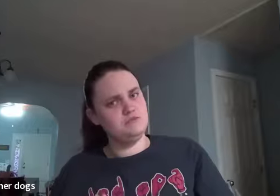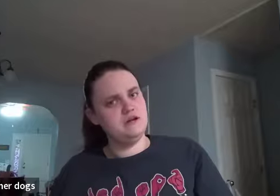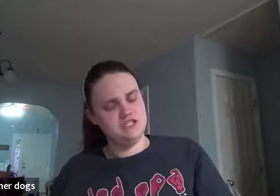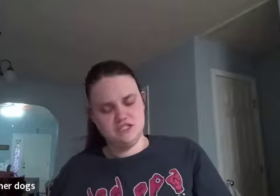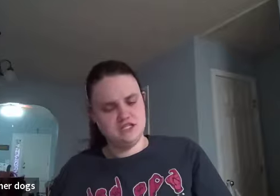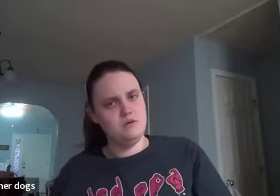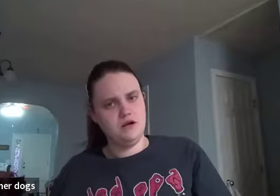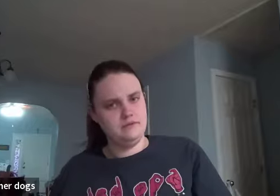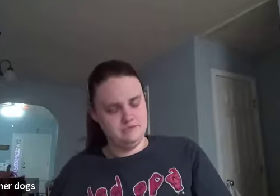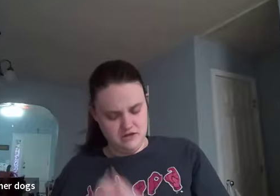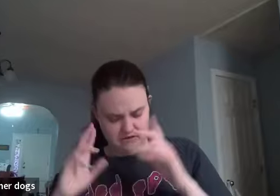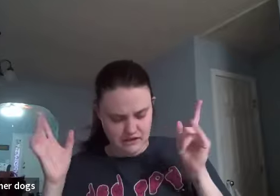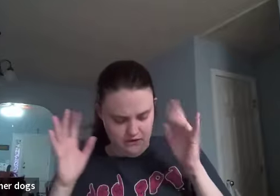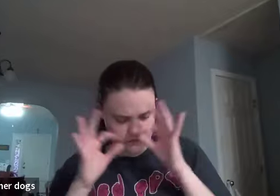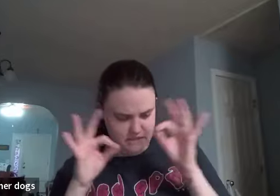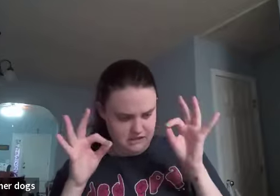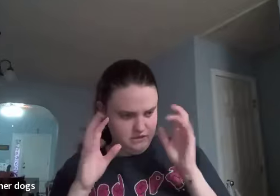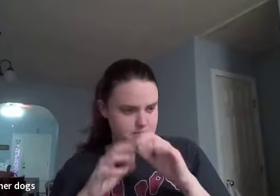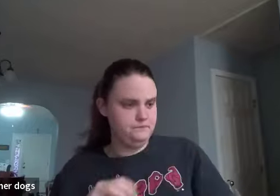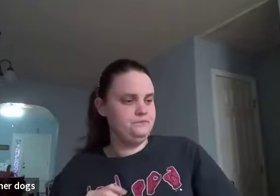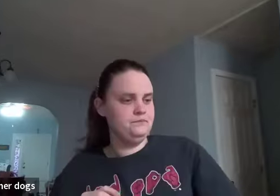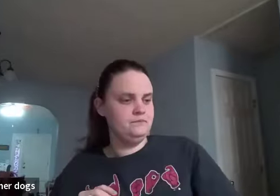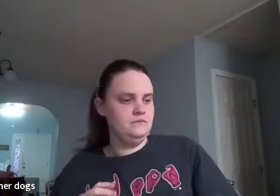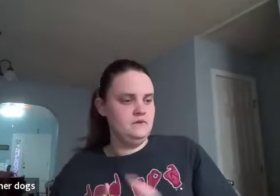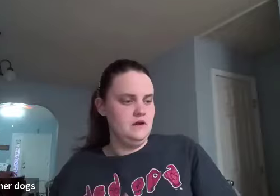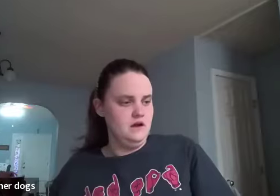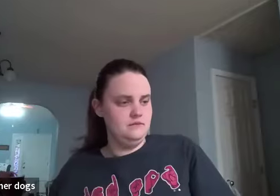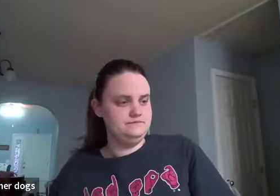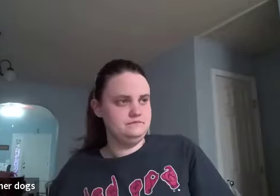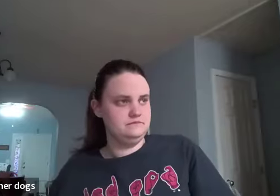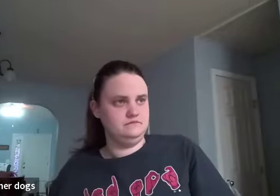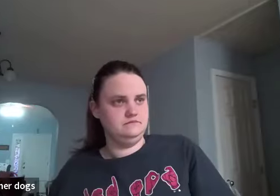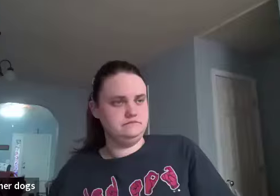where it just does not work, but I'm trying to think of phrases with it. Um,